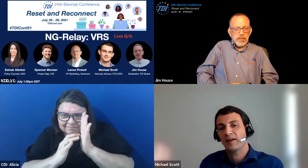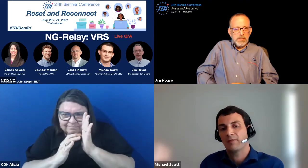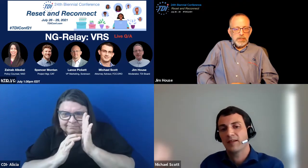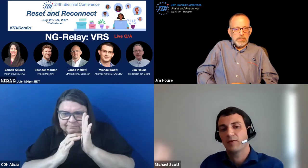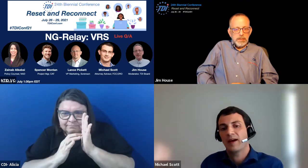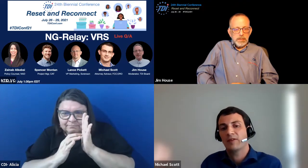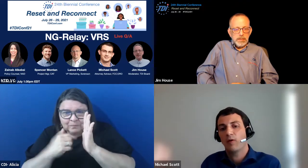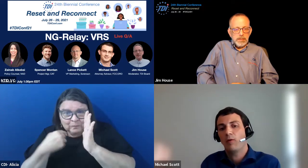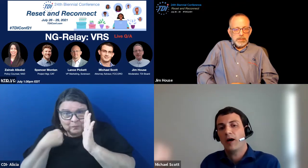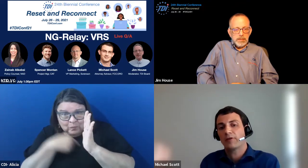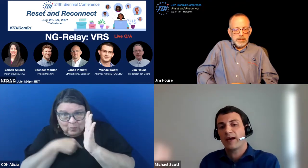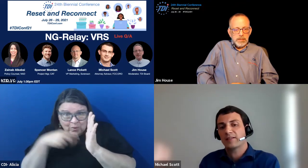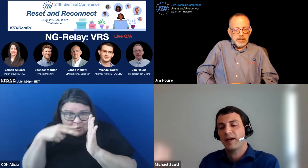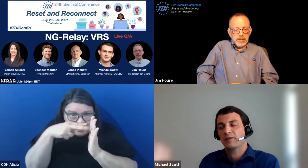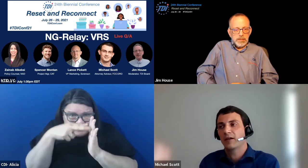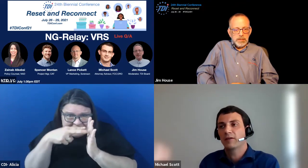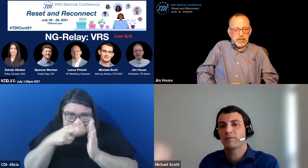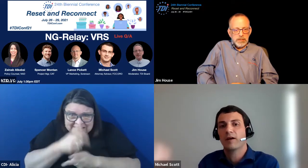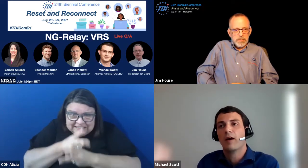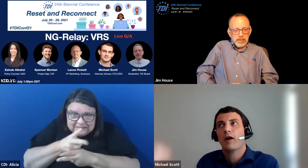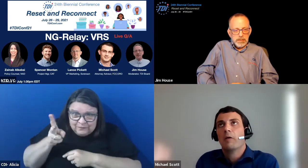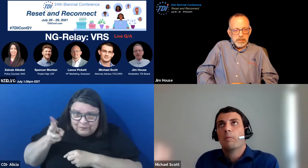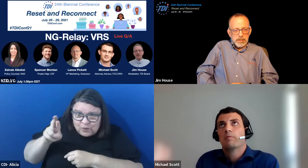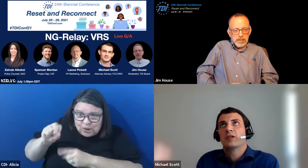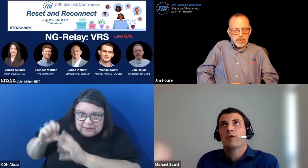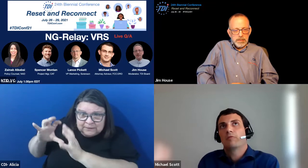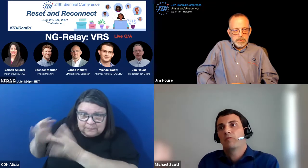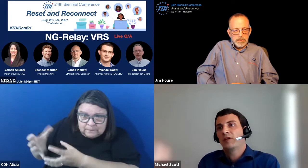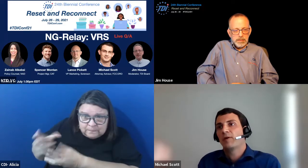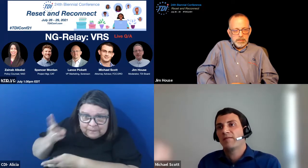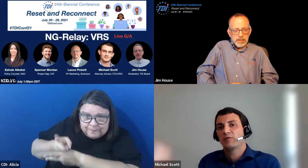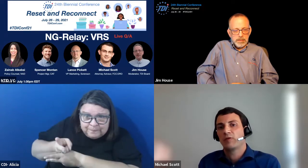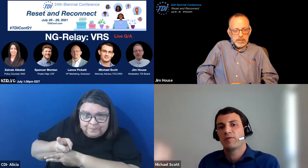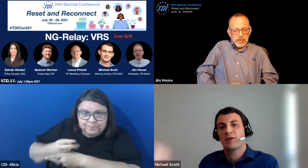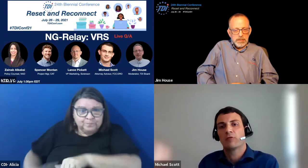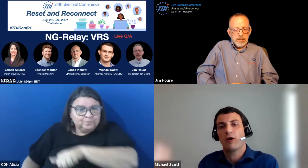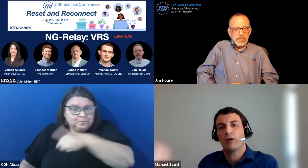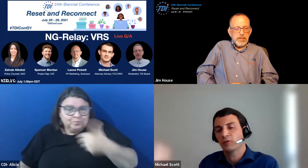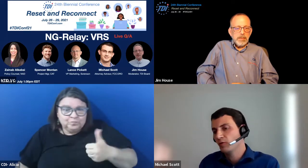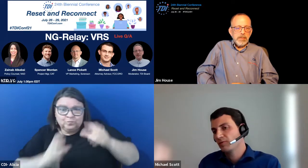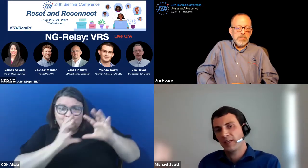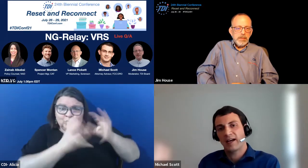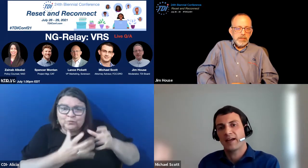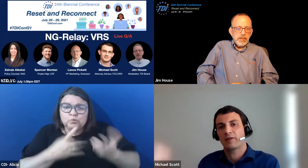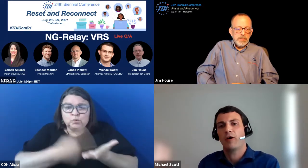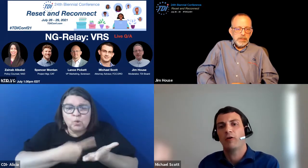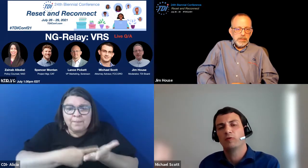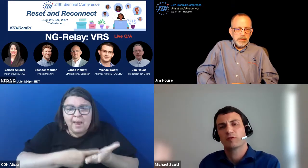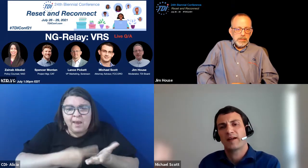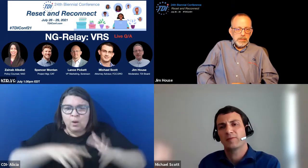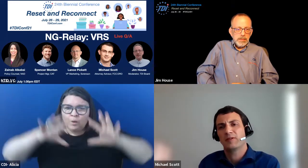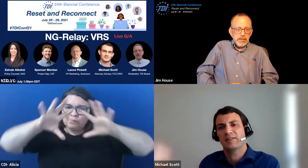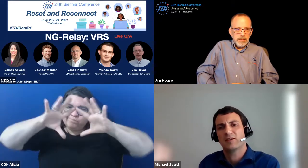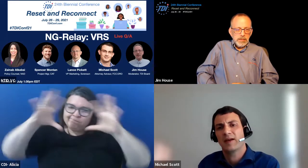aspect of it, and then you have the whole other aspect of, when you have these group video calls, who's putting on that call,